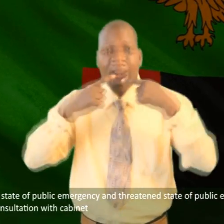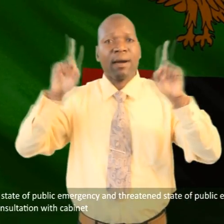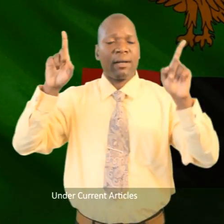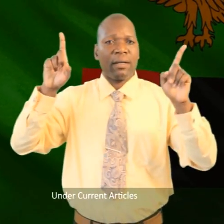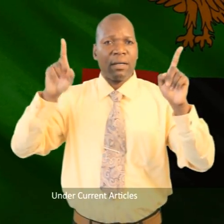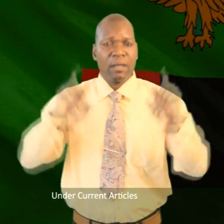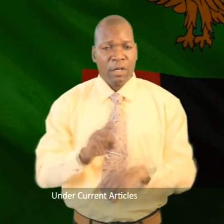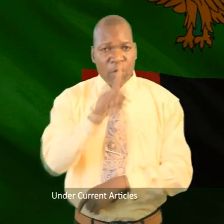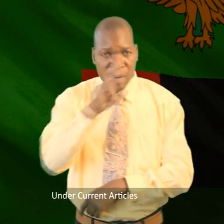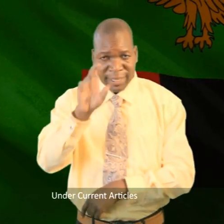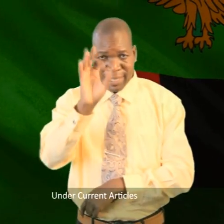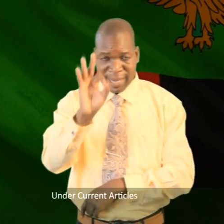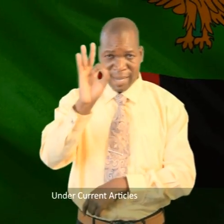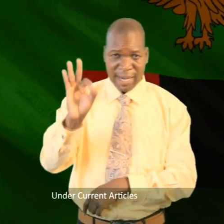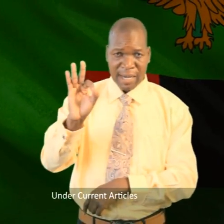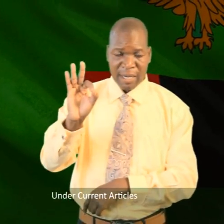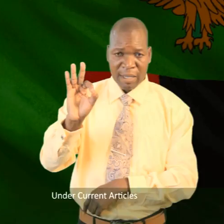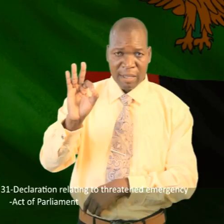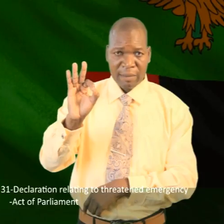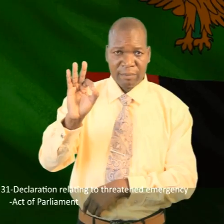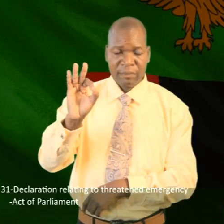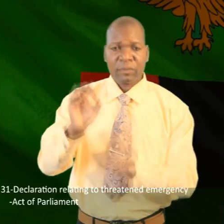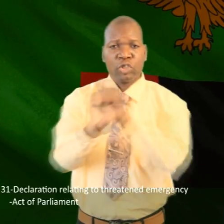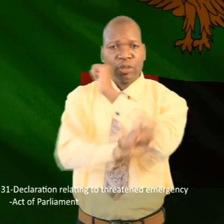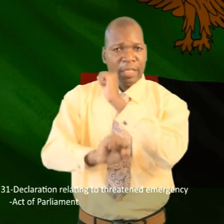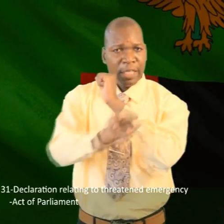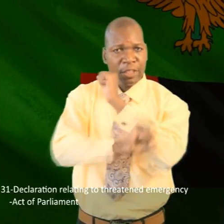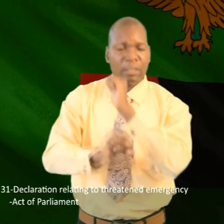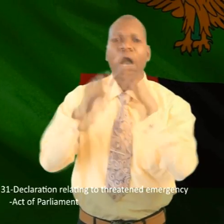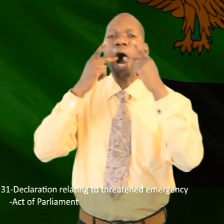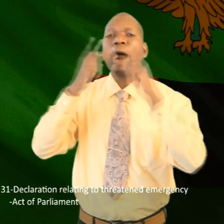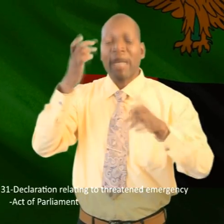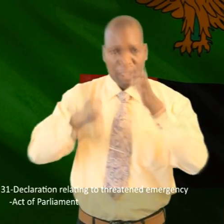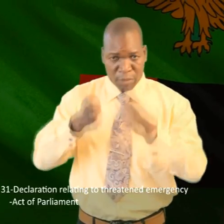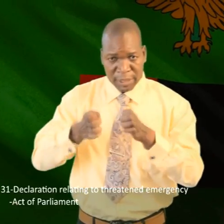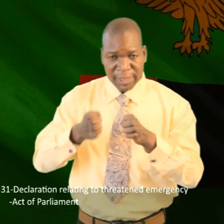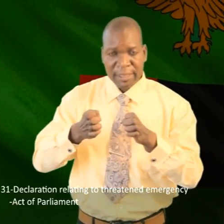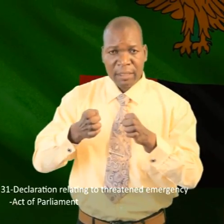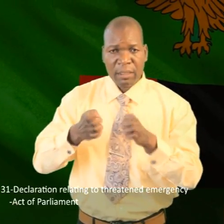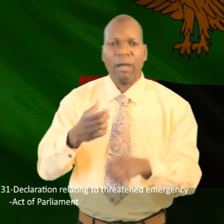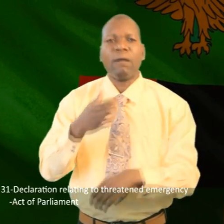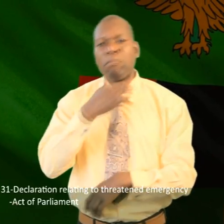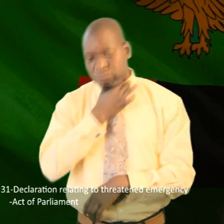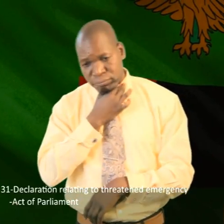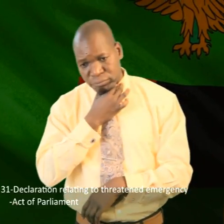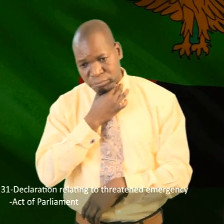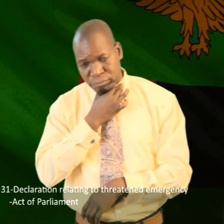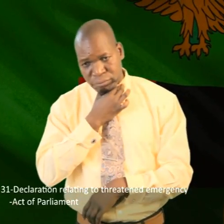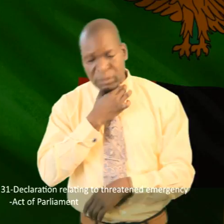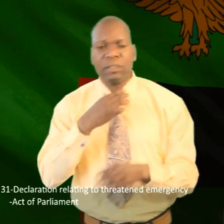Under current articles, 31. Declaration relating to threatened emergency, Act of Parliament.